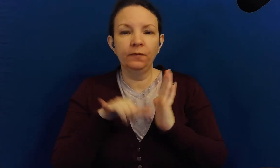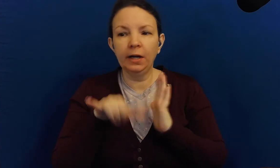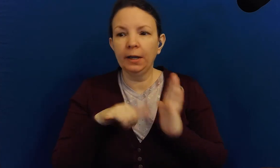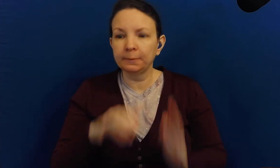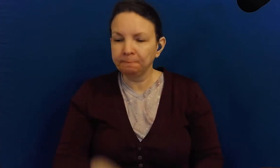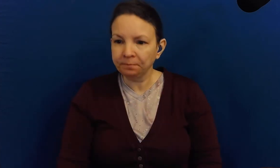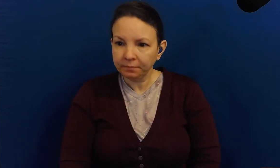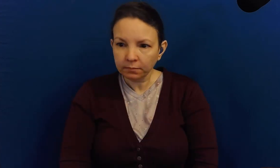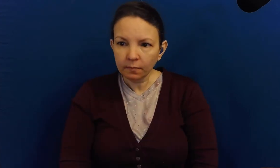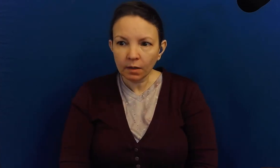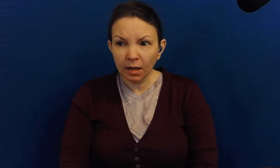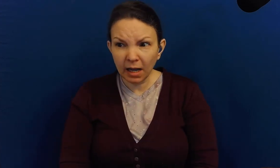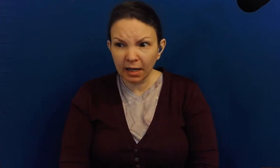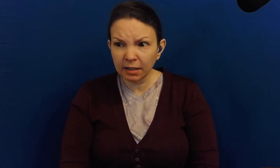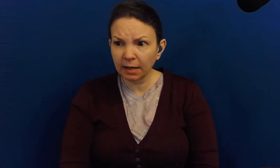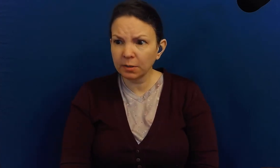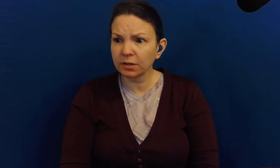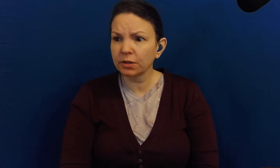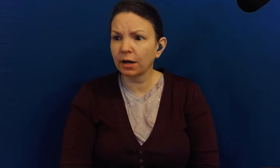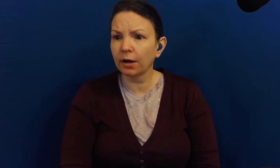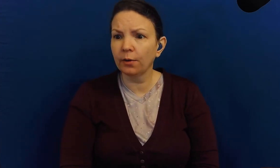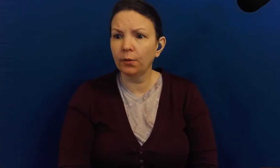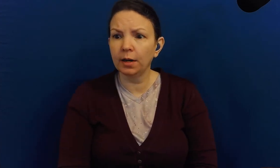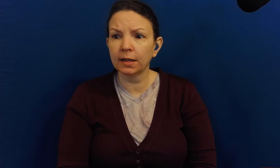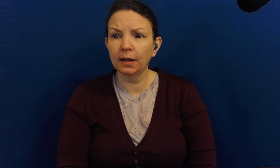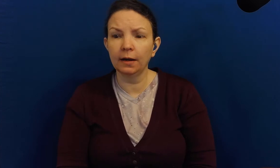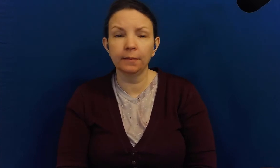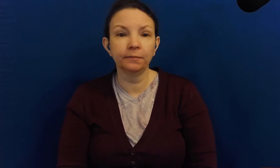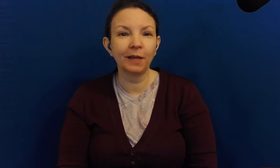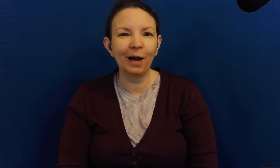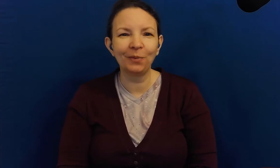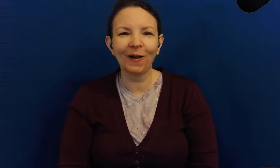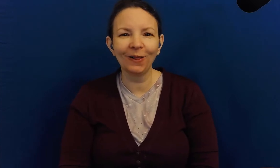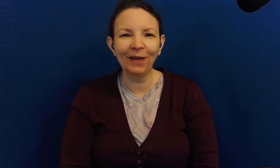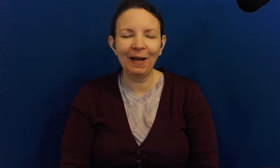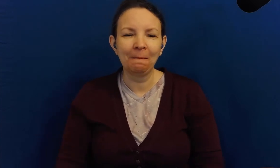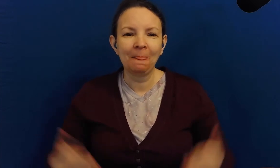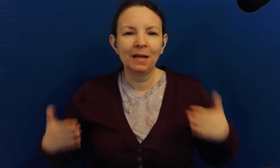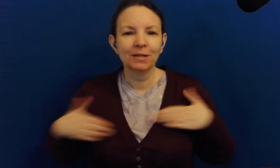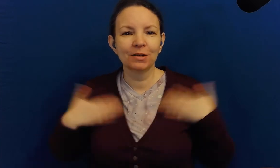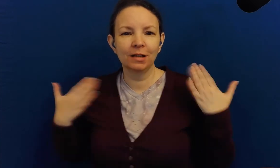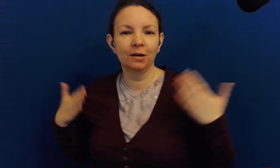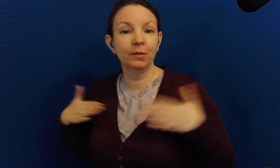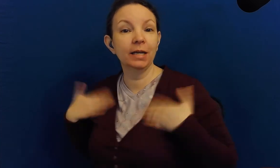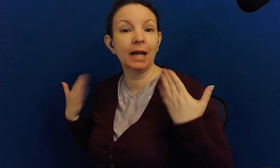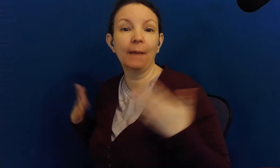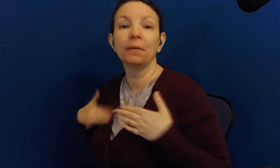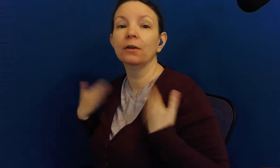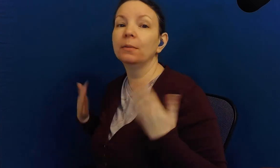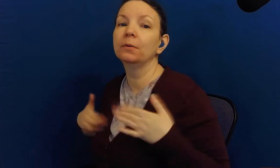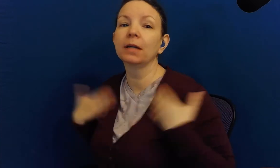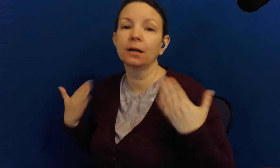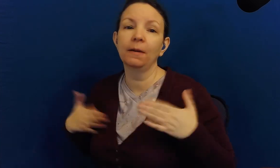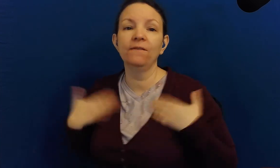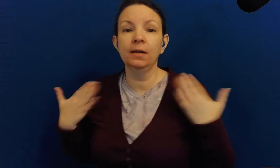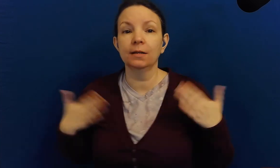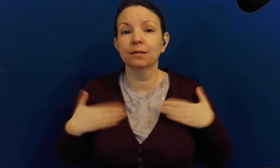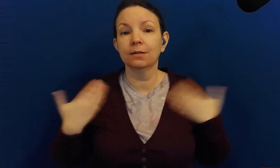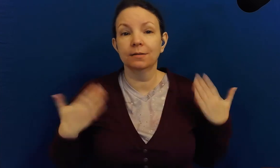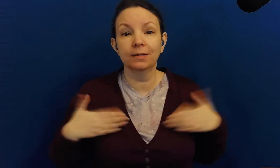video. And I'm going to start with Happy Halloween. So we did happy when we talk about feelings, so this is